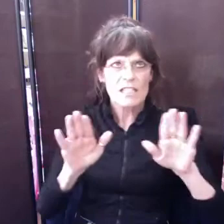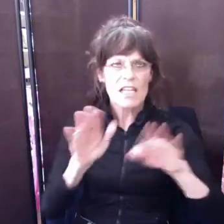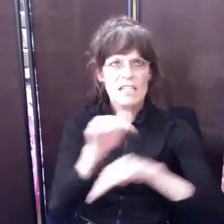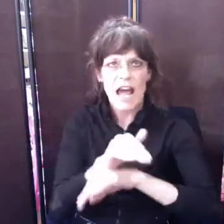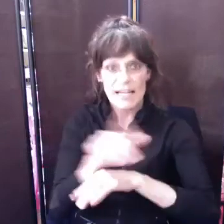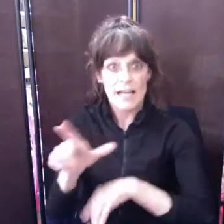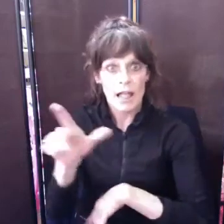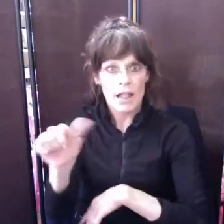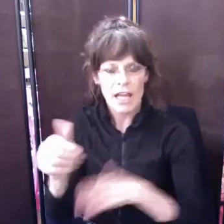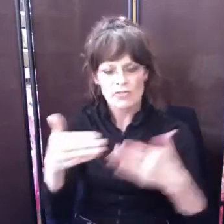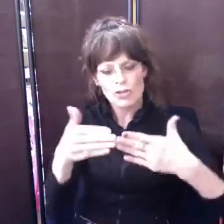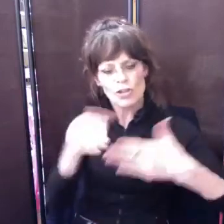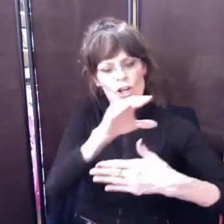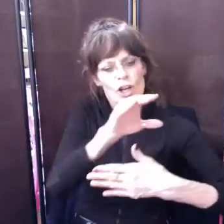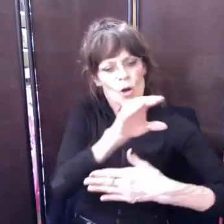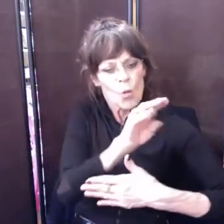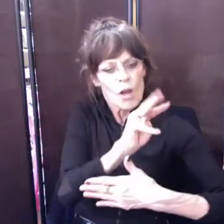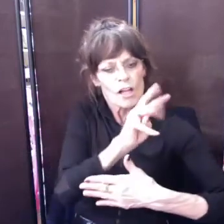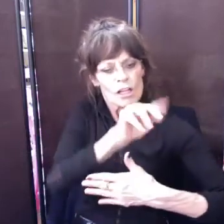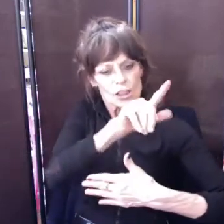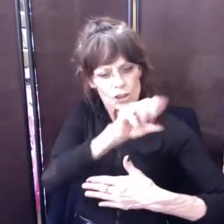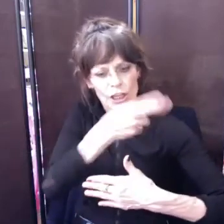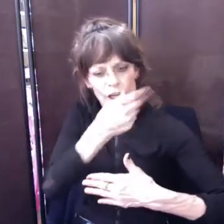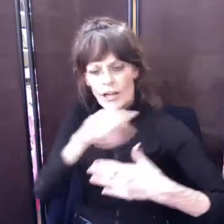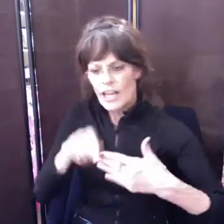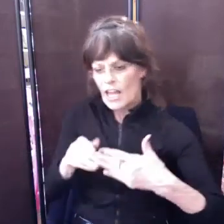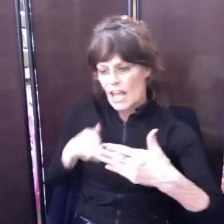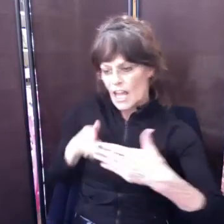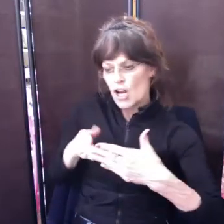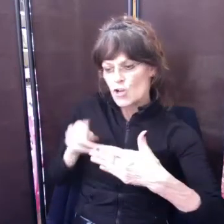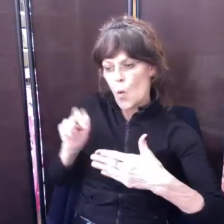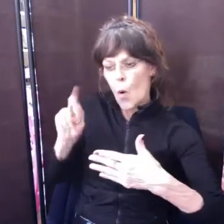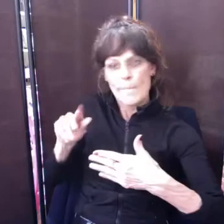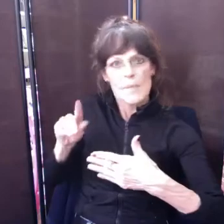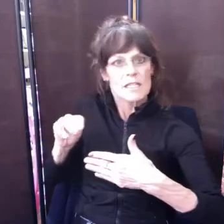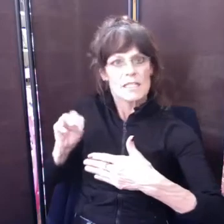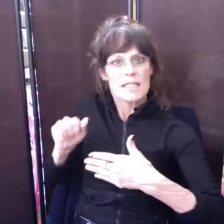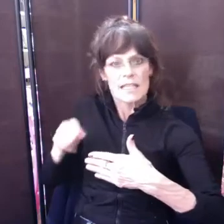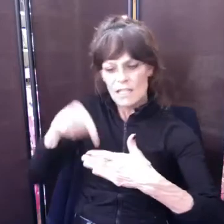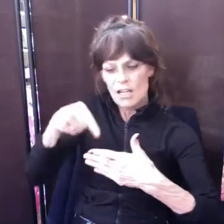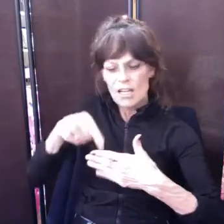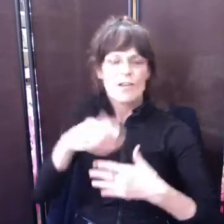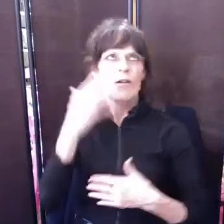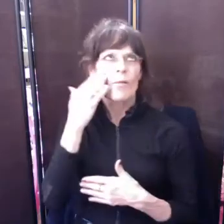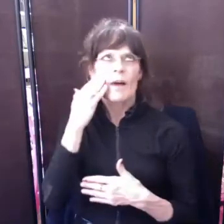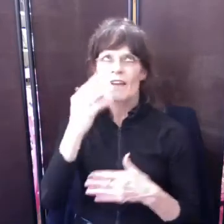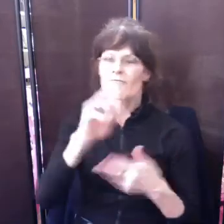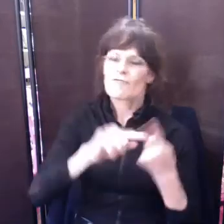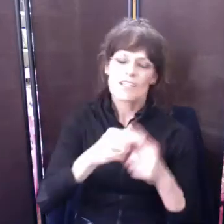of Wilshire and Normandy. That's why they called it that. You know, my old friend Serenity Sam, who some of you knew, gave me a